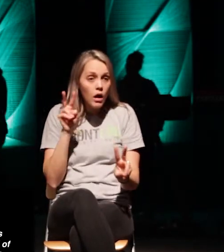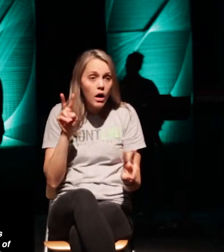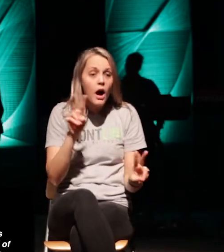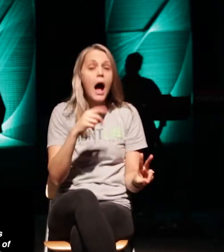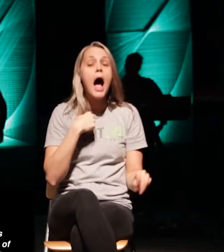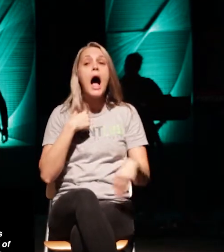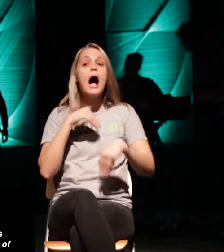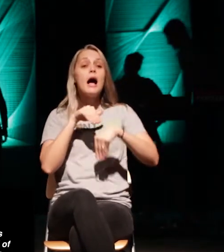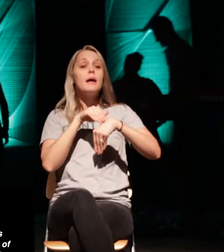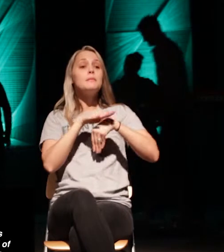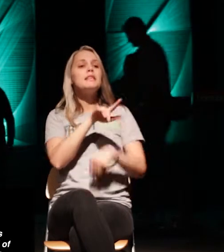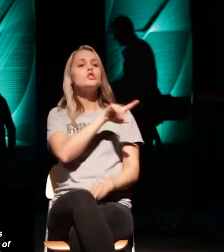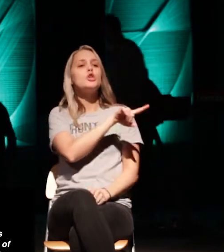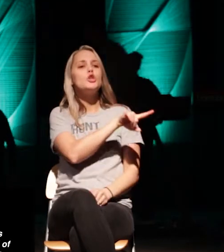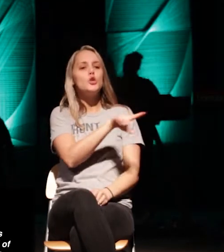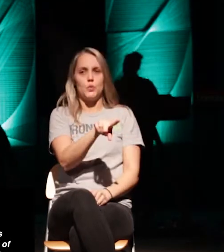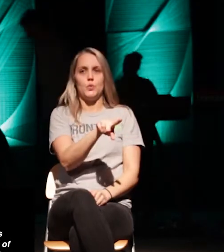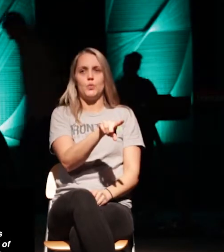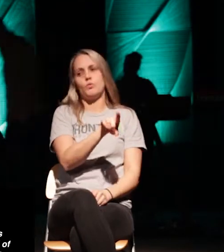am sending you.